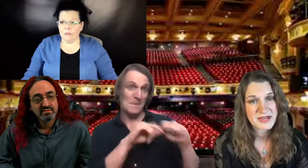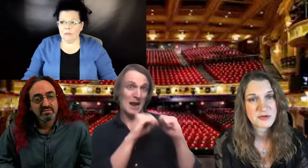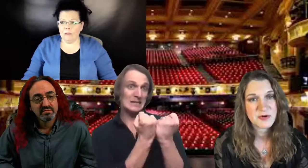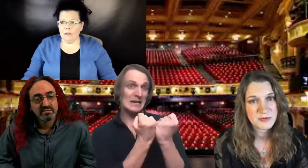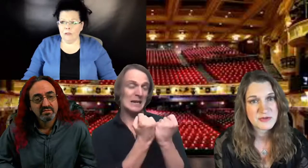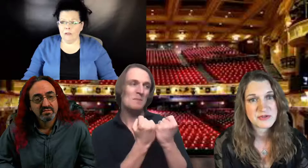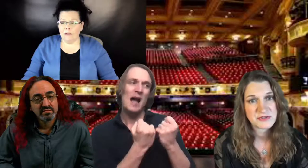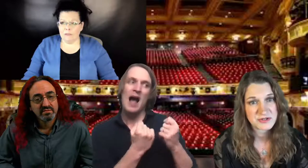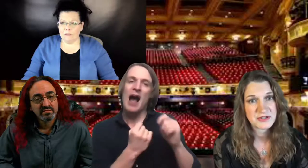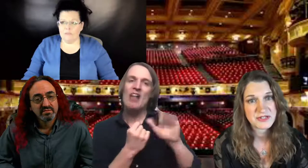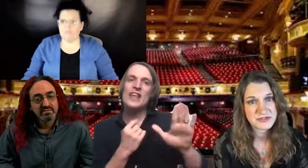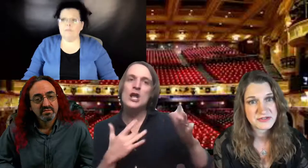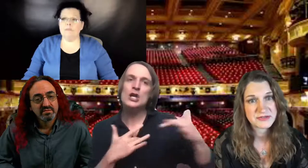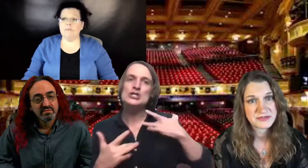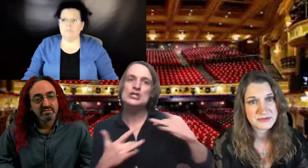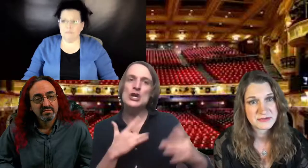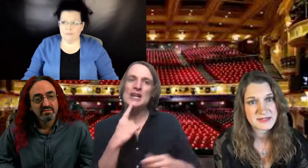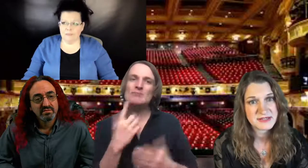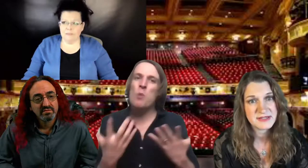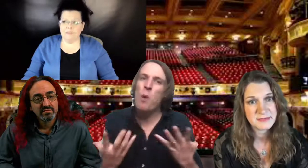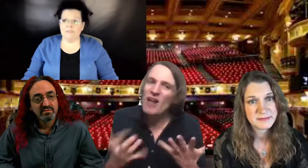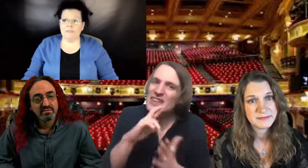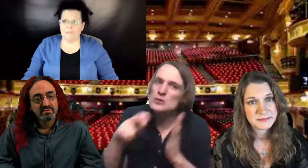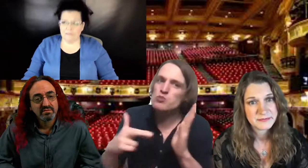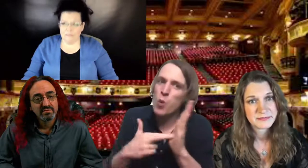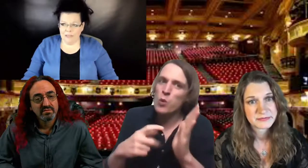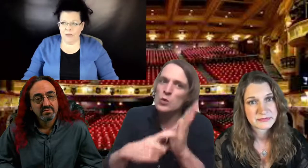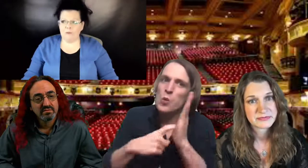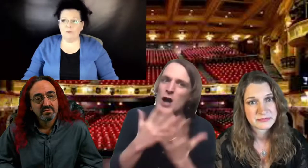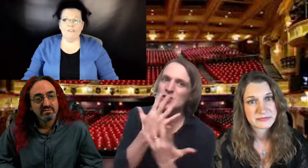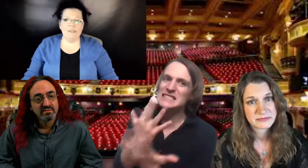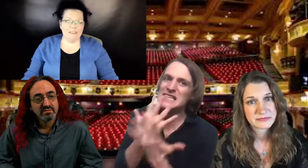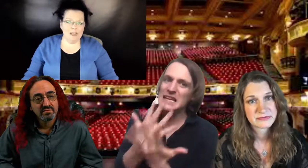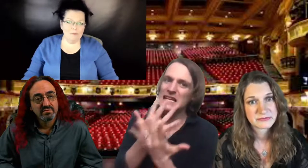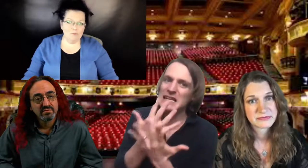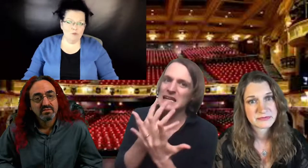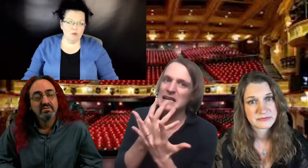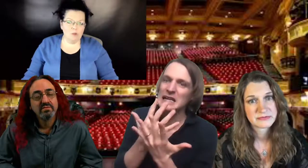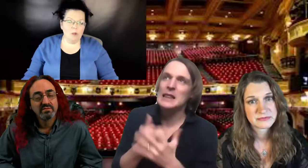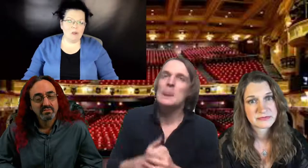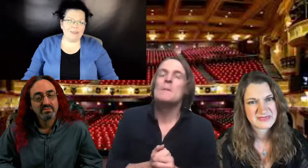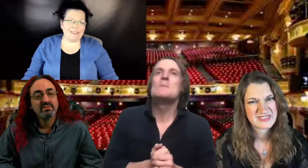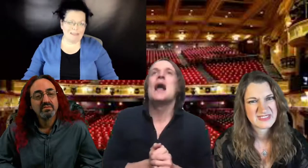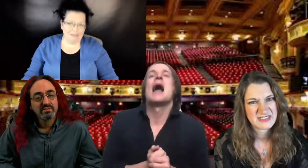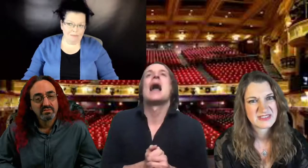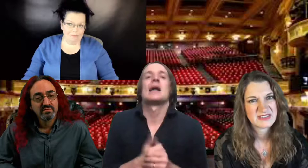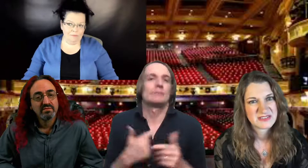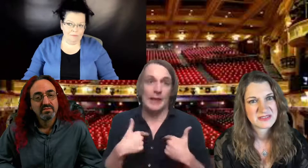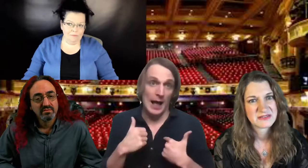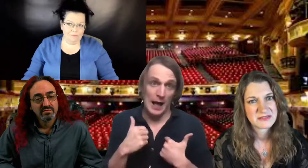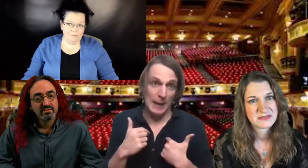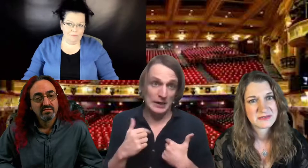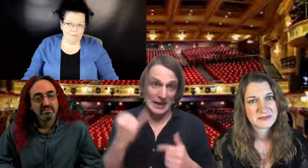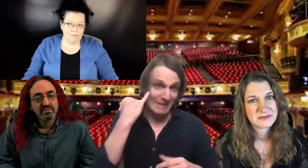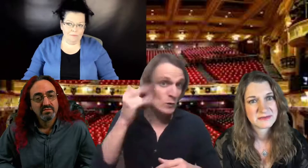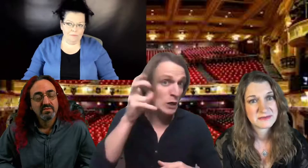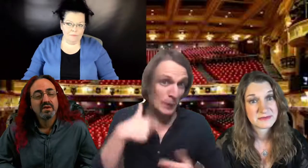the Sacramento Music Circus with that team that I was with at that time, the role required singing.